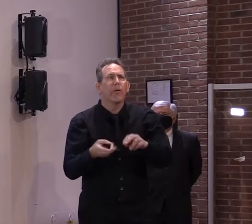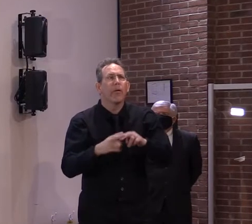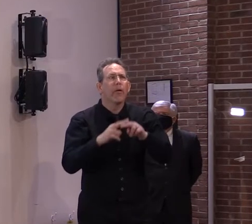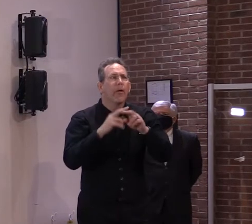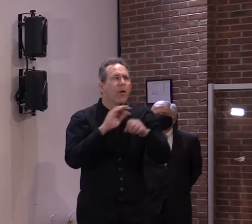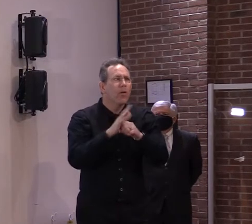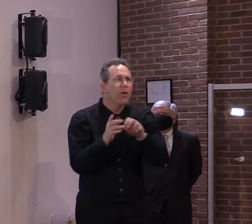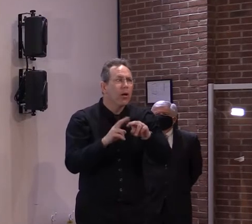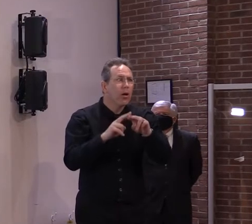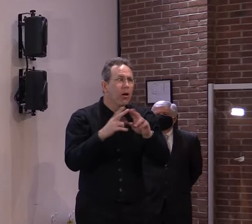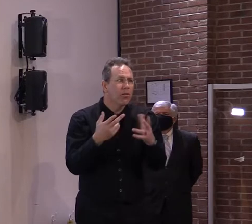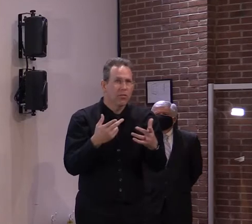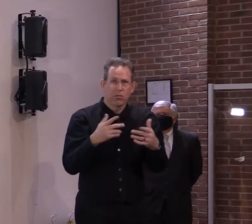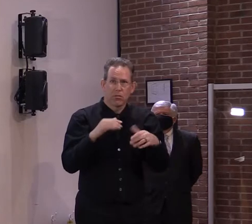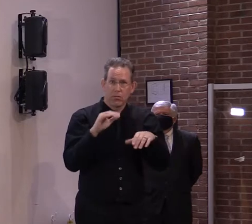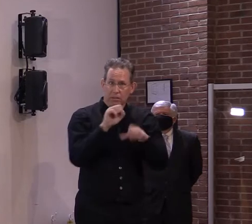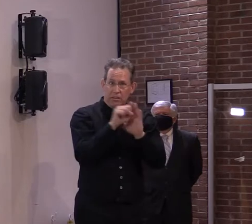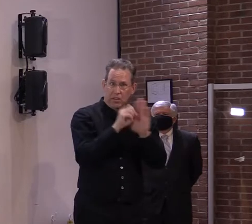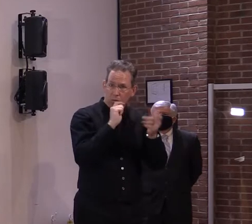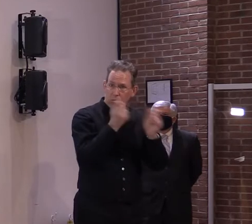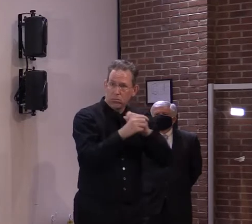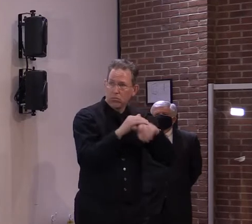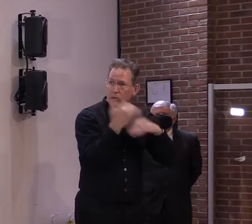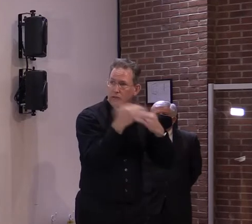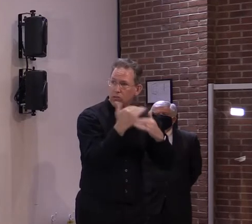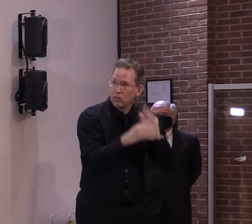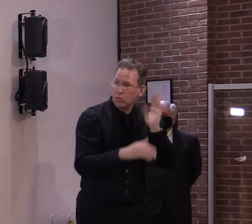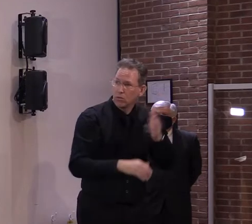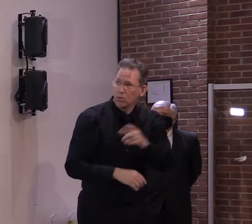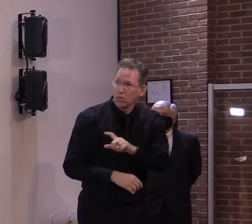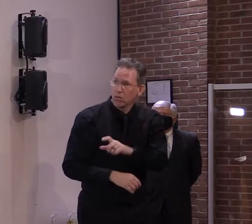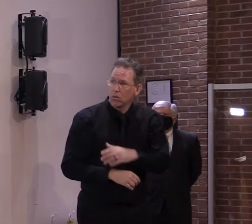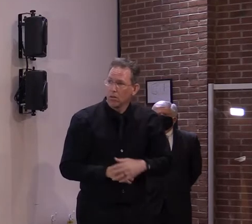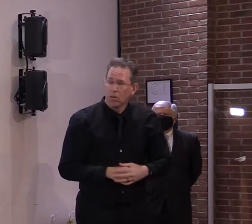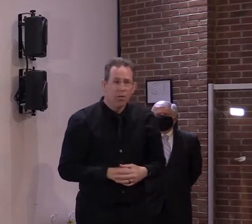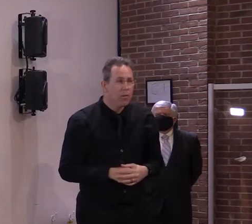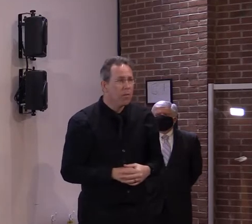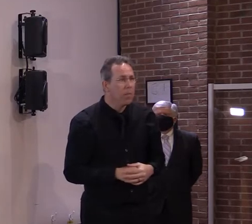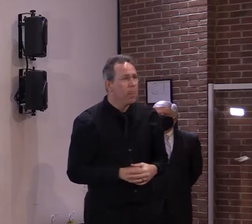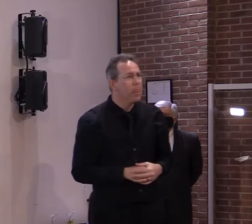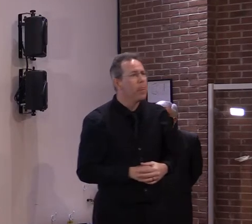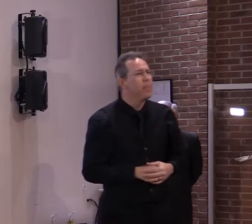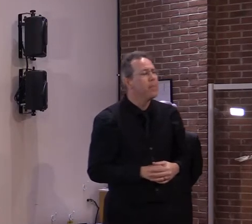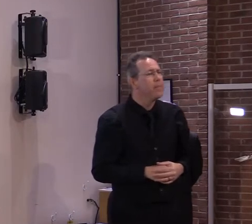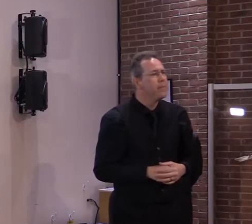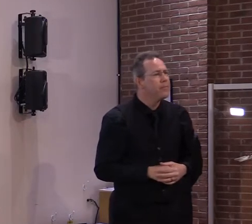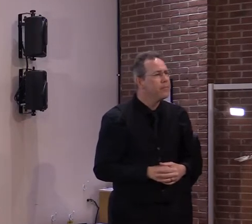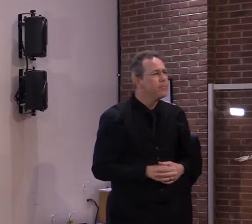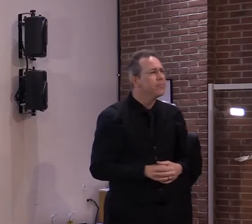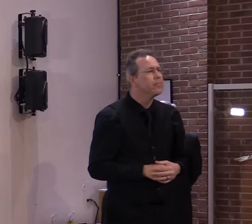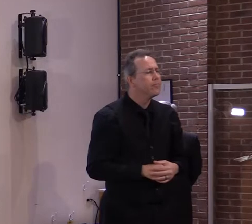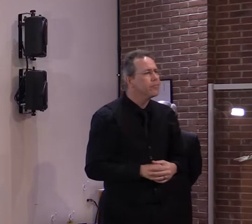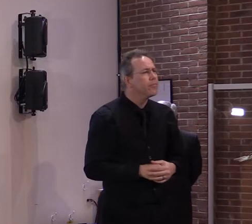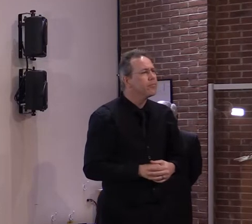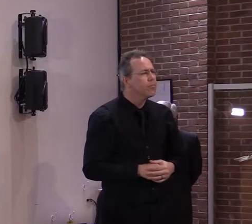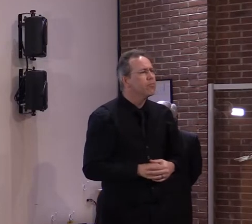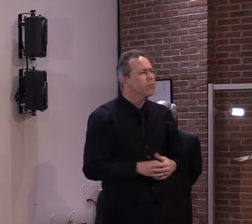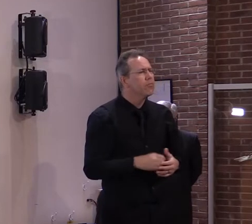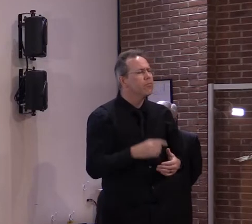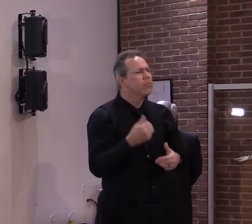Yeah, and frankly, those groups will be so much more protected, even if they're not yet eligible for the vaccine, because there's